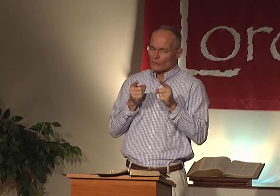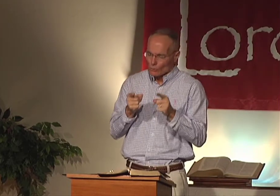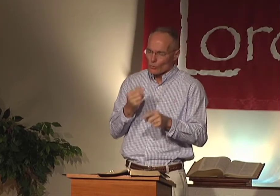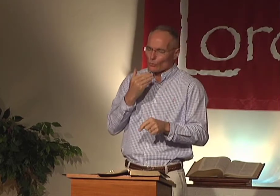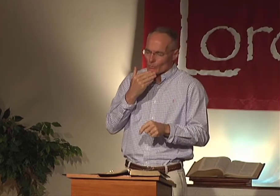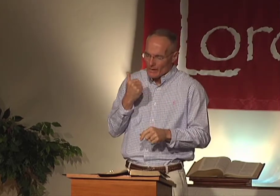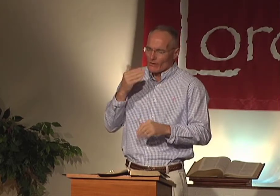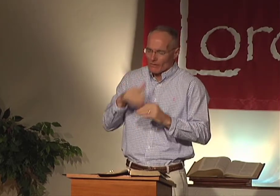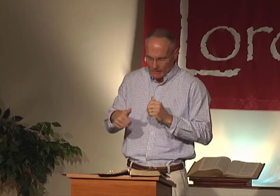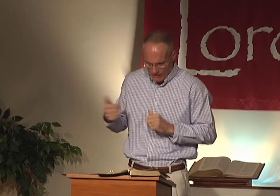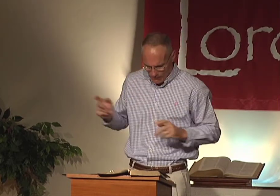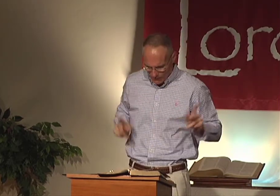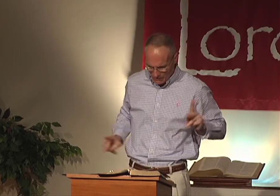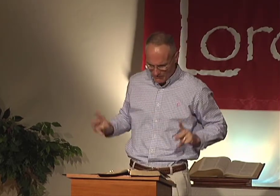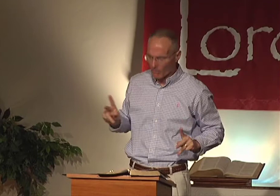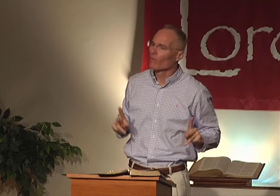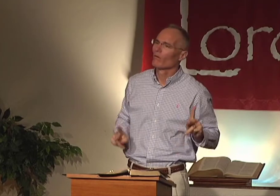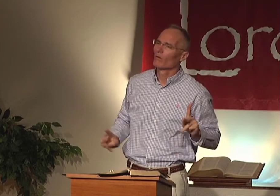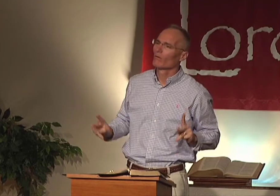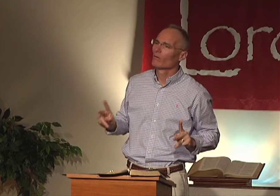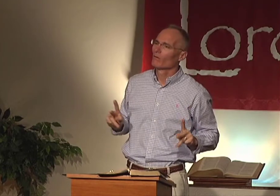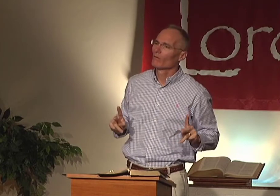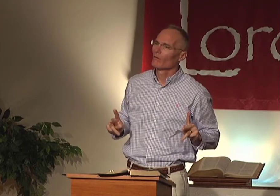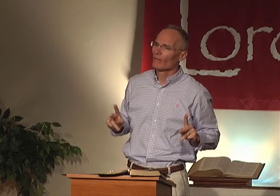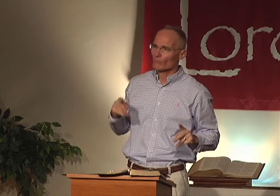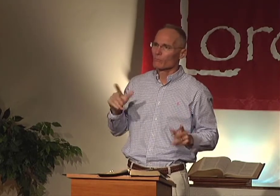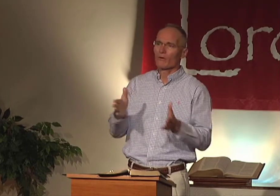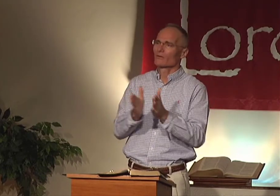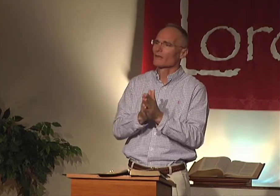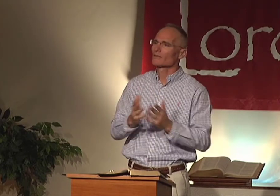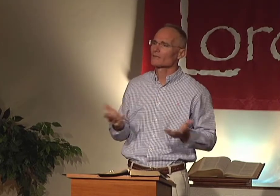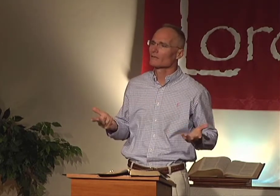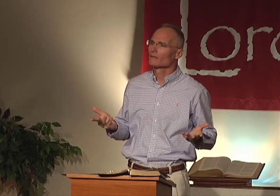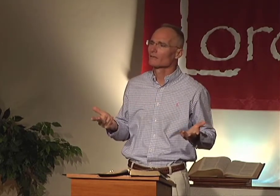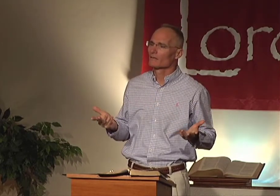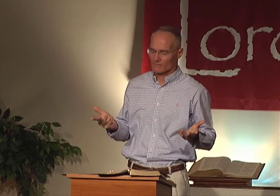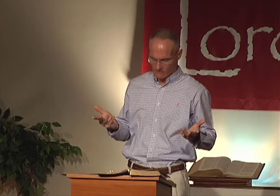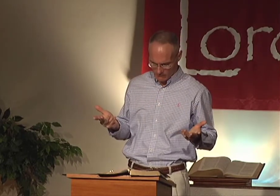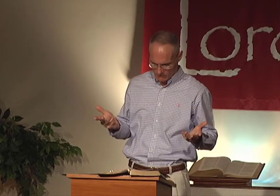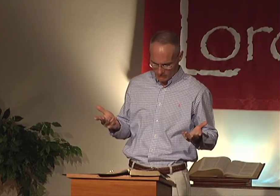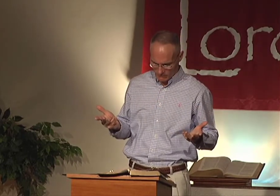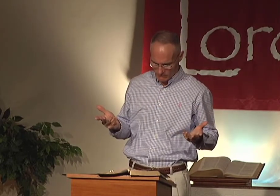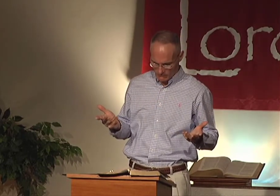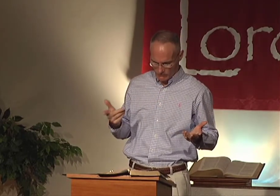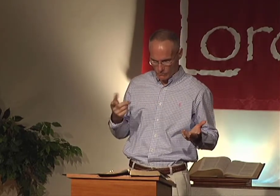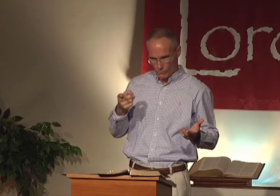What makes you better than other people? And that's what Paul's asking them.